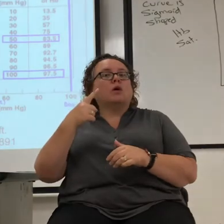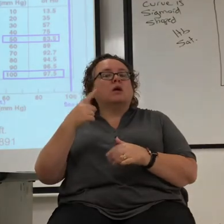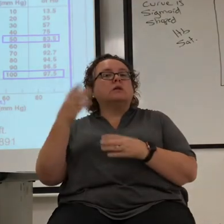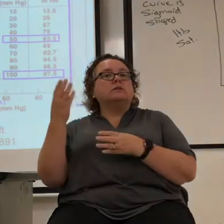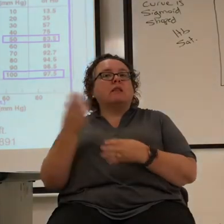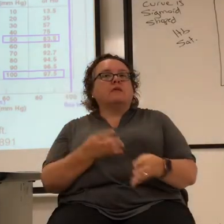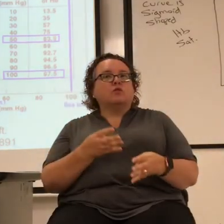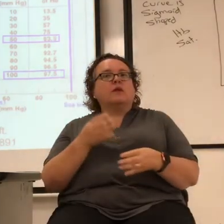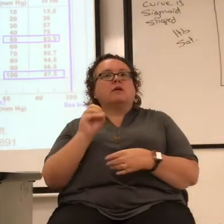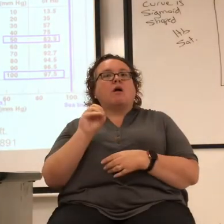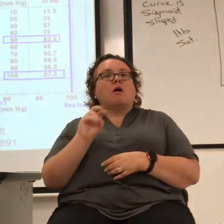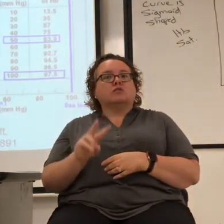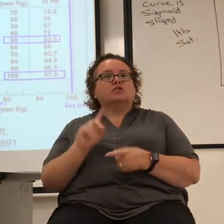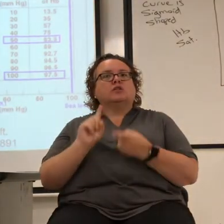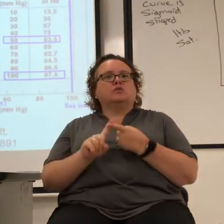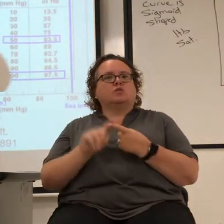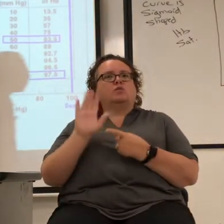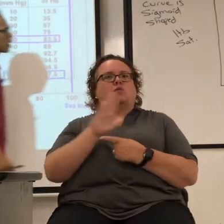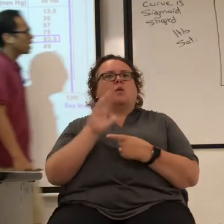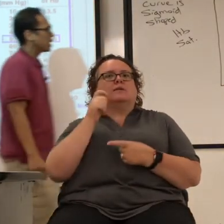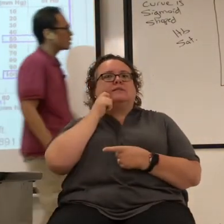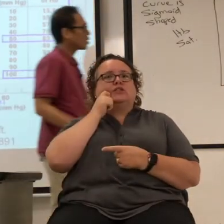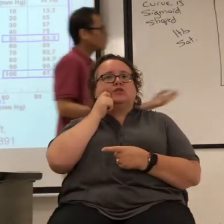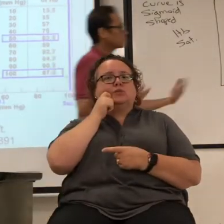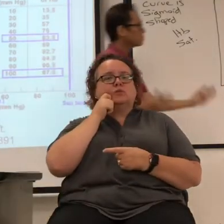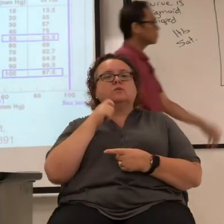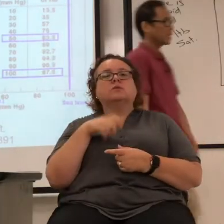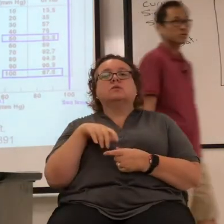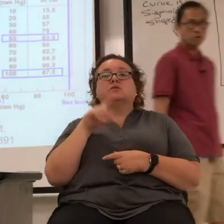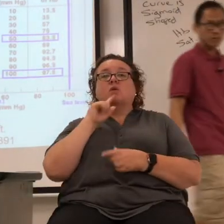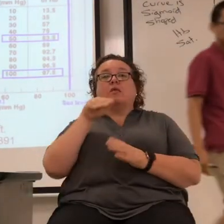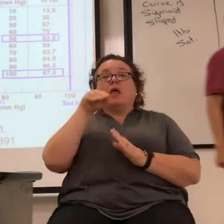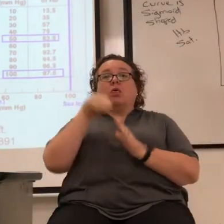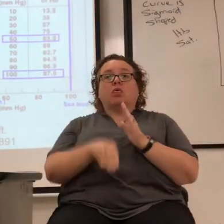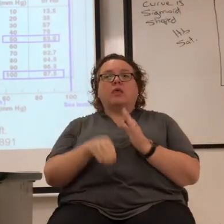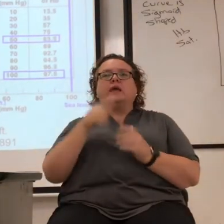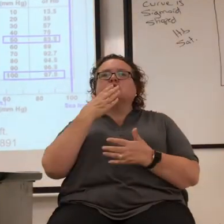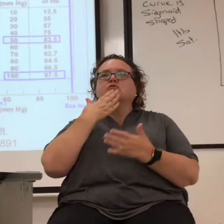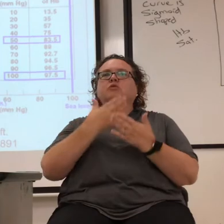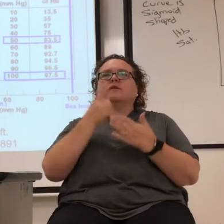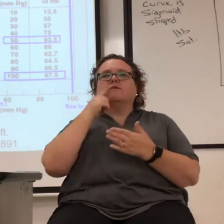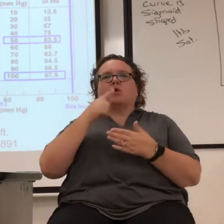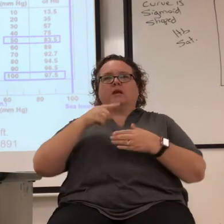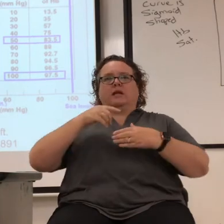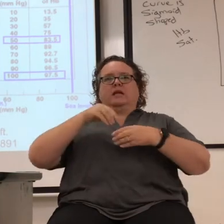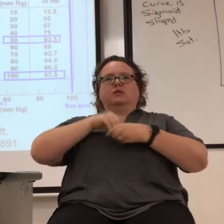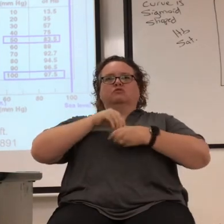the tissues. So the steep slope is good for, you know, the internal respiration.